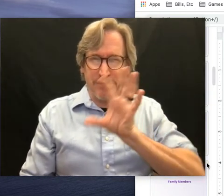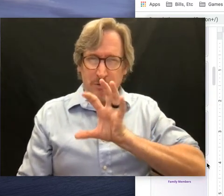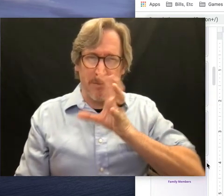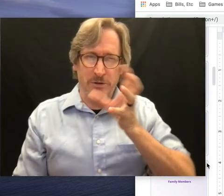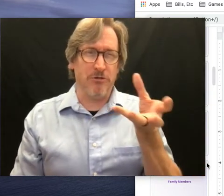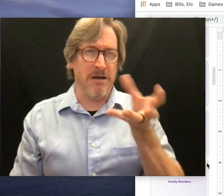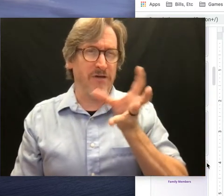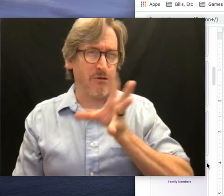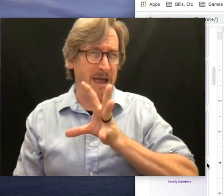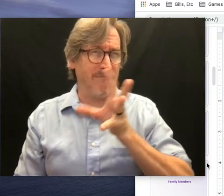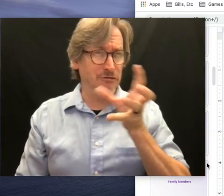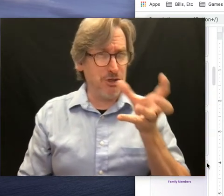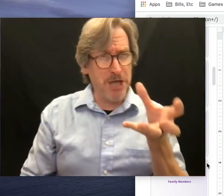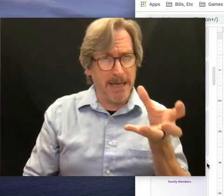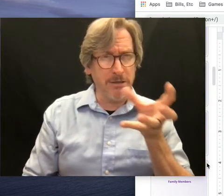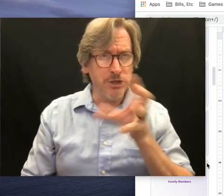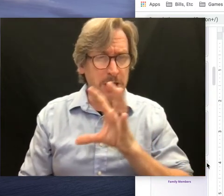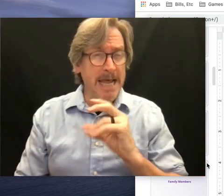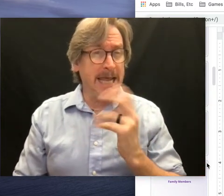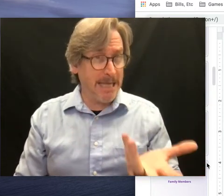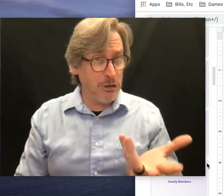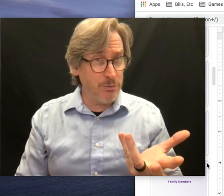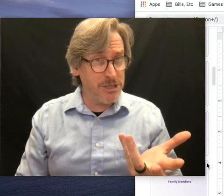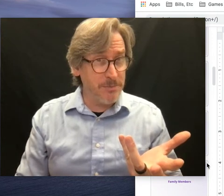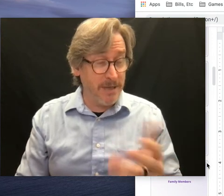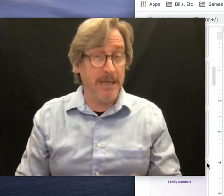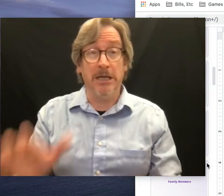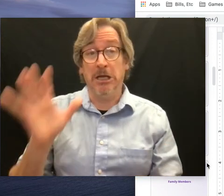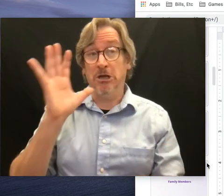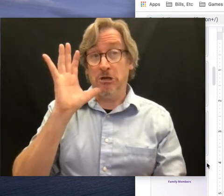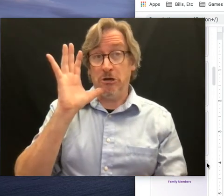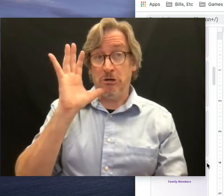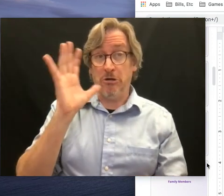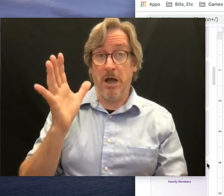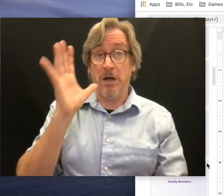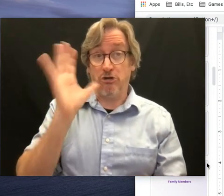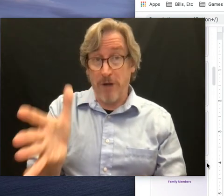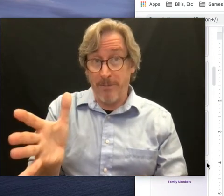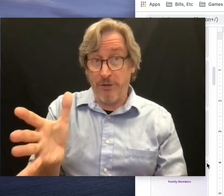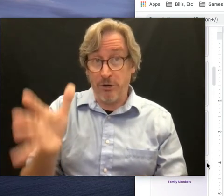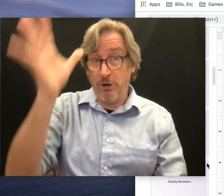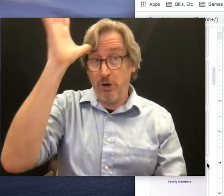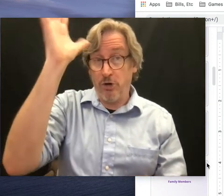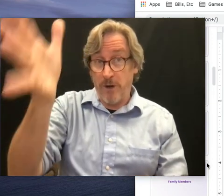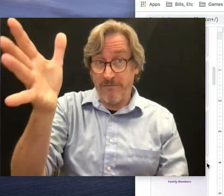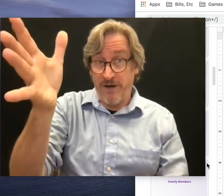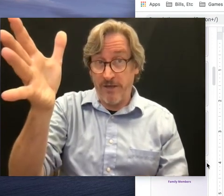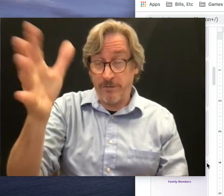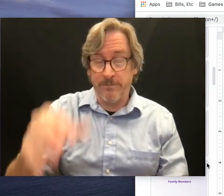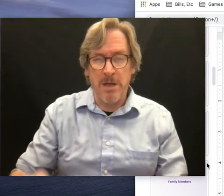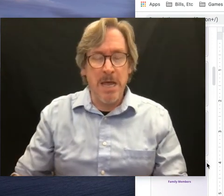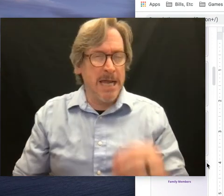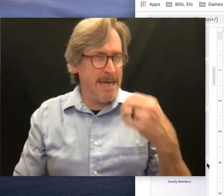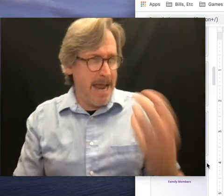signs for grandmother and grandfather have changed. It used to be grandmother,